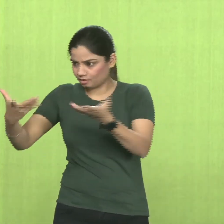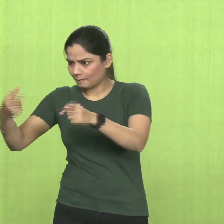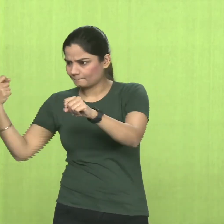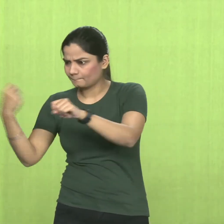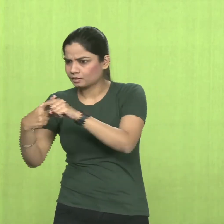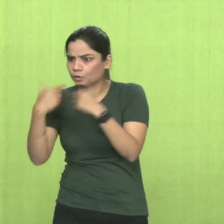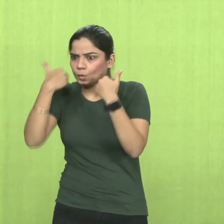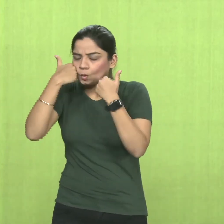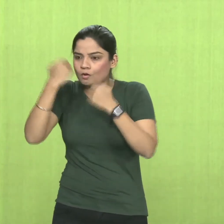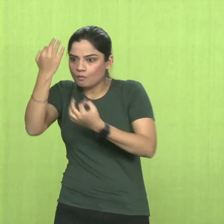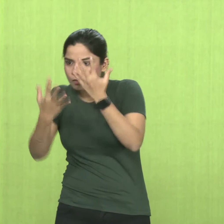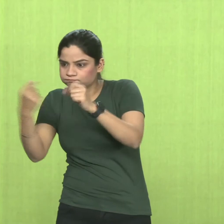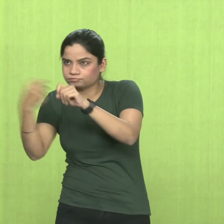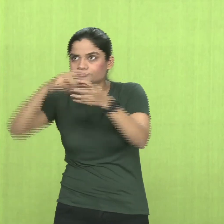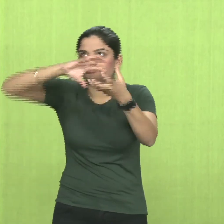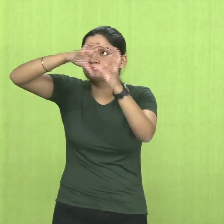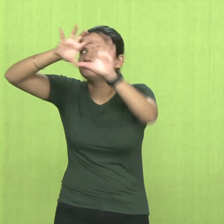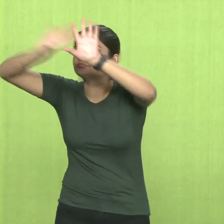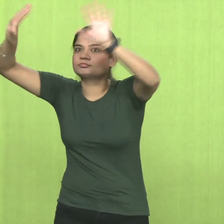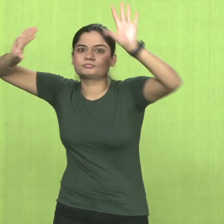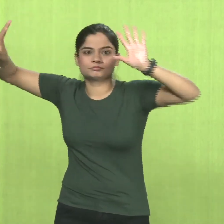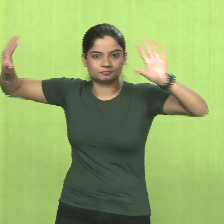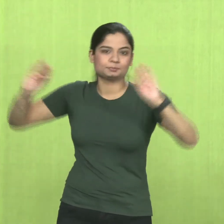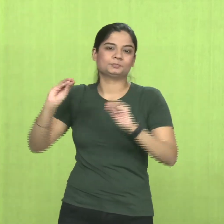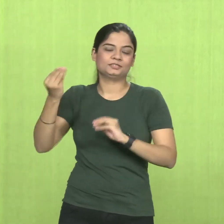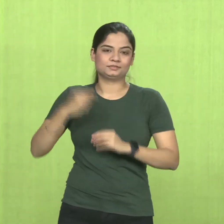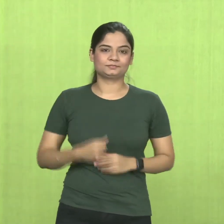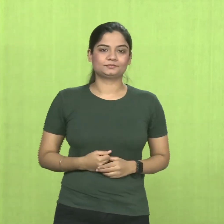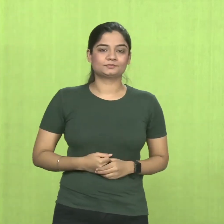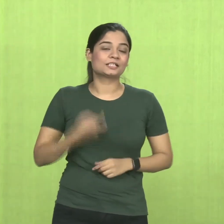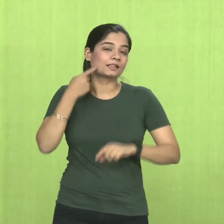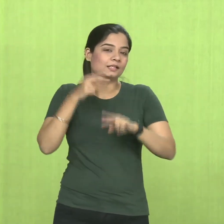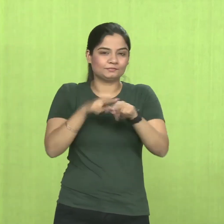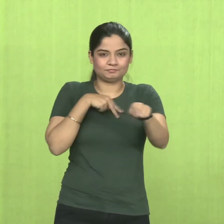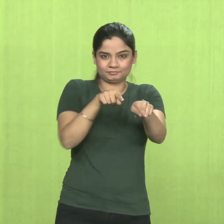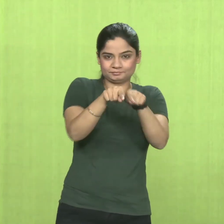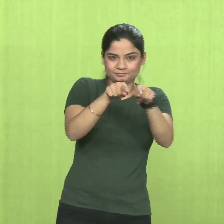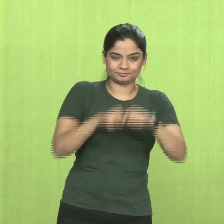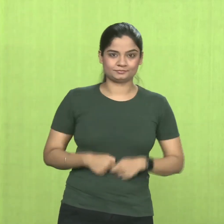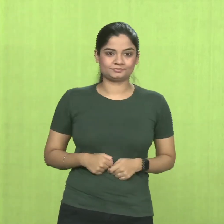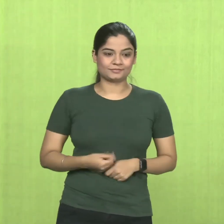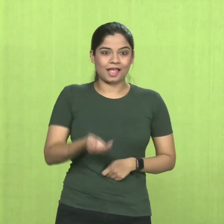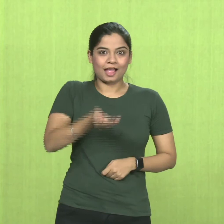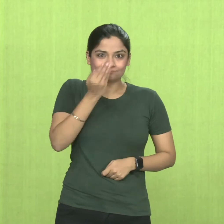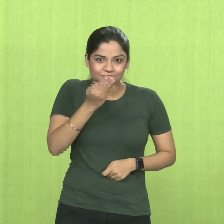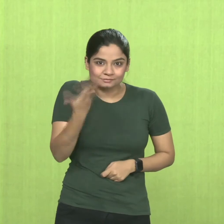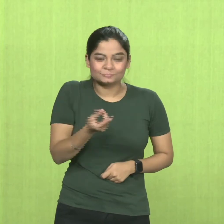We should remember what kind of food needs what kind of storage. Let me give a few examples. Be it namkeen,